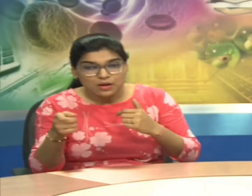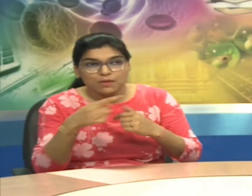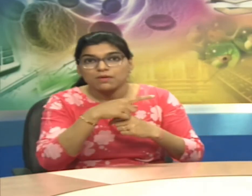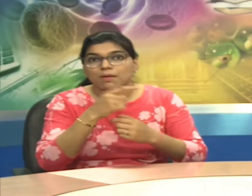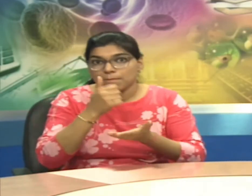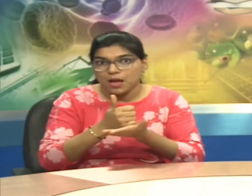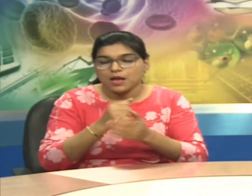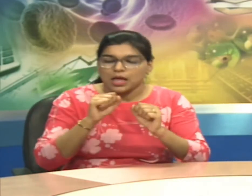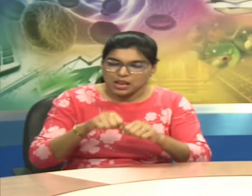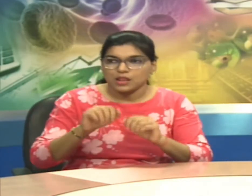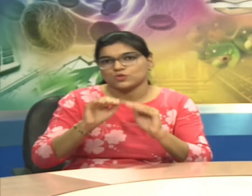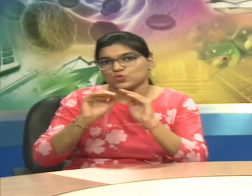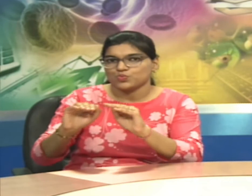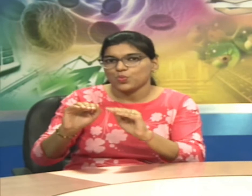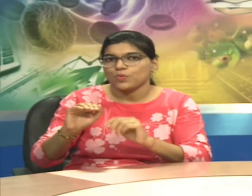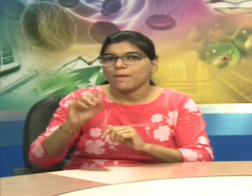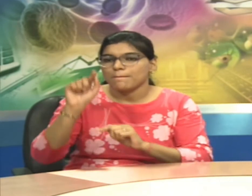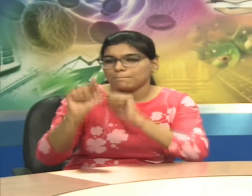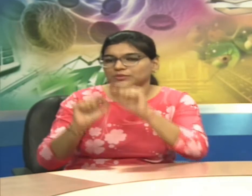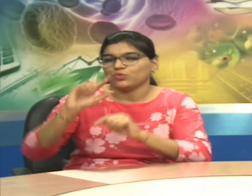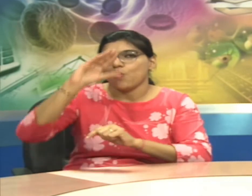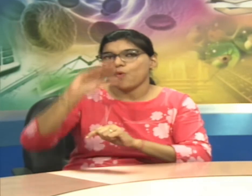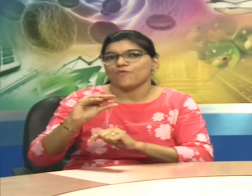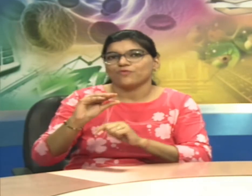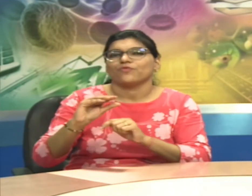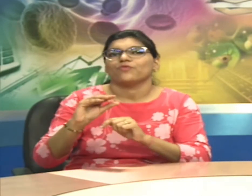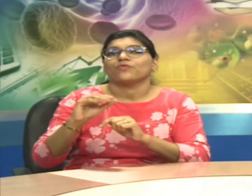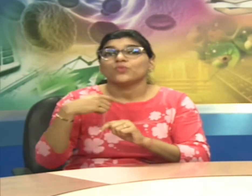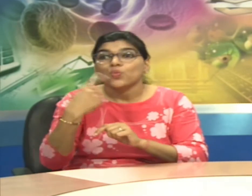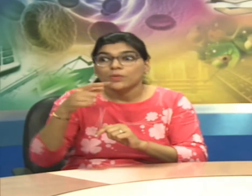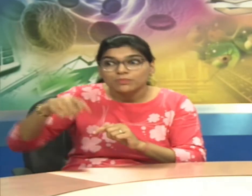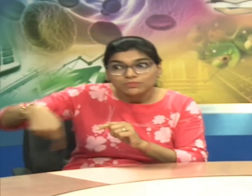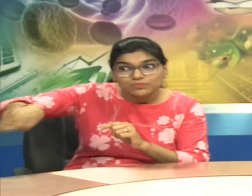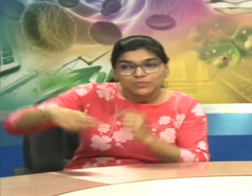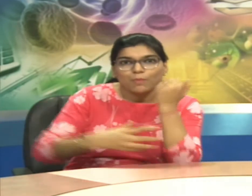Bank support the people who has done handcrafts.